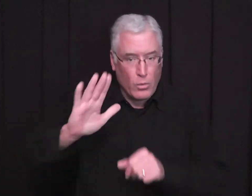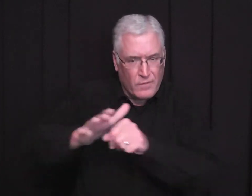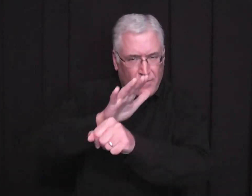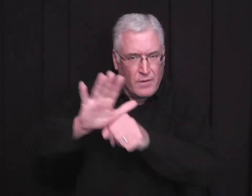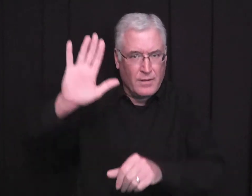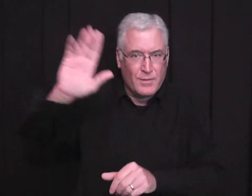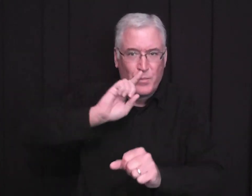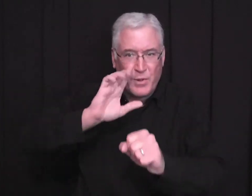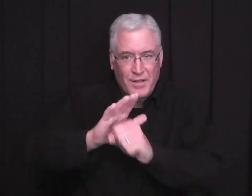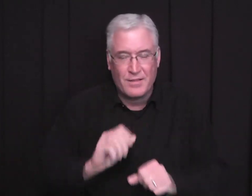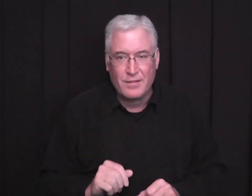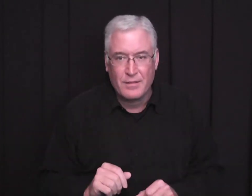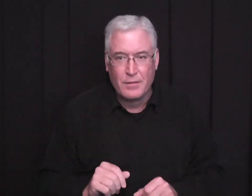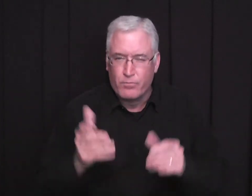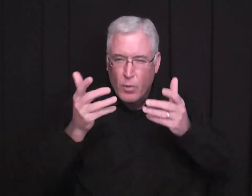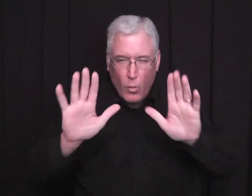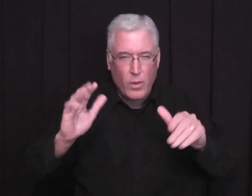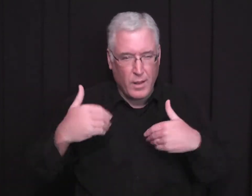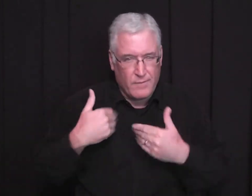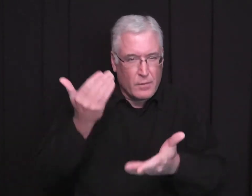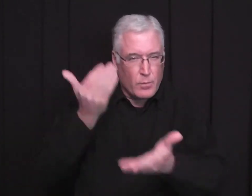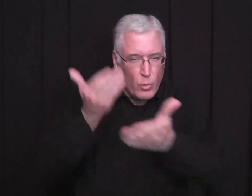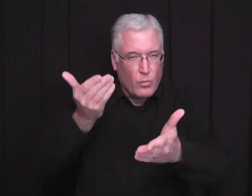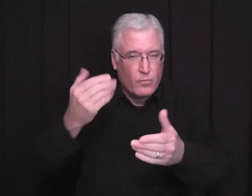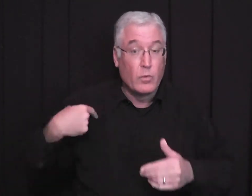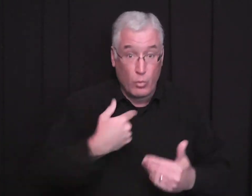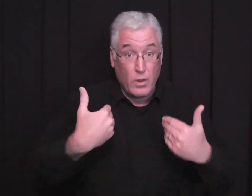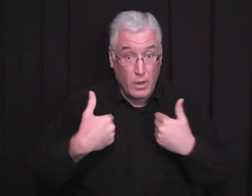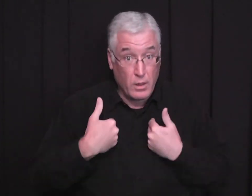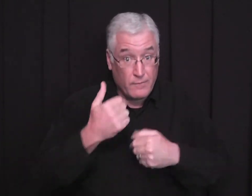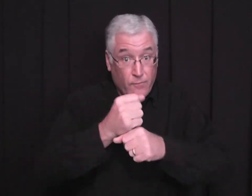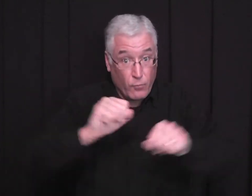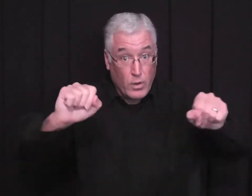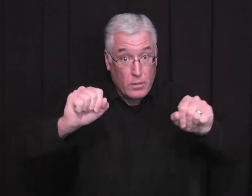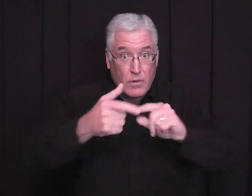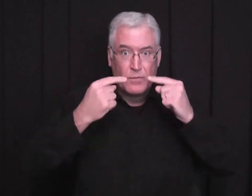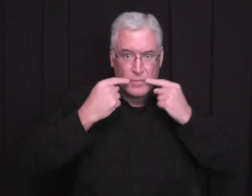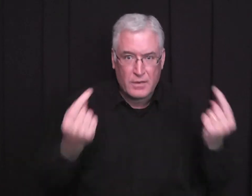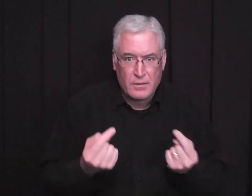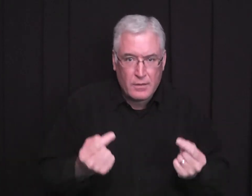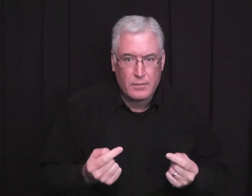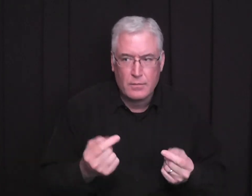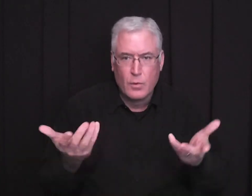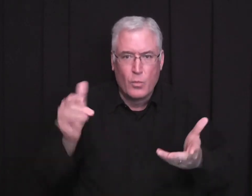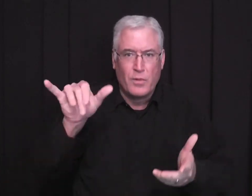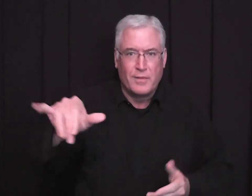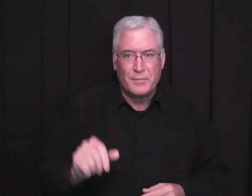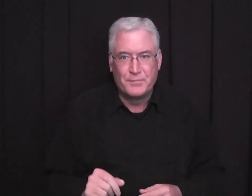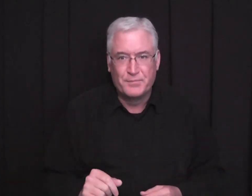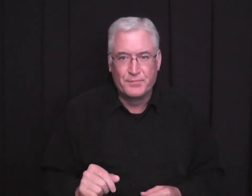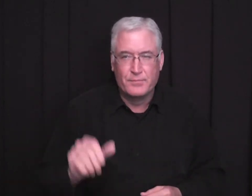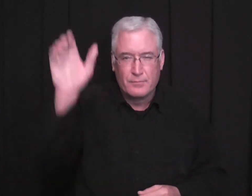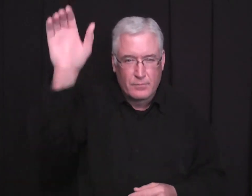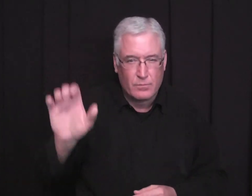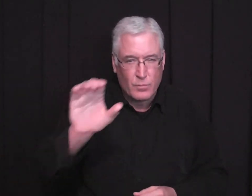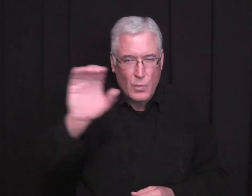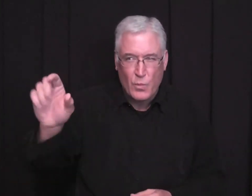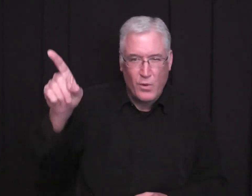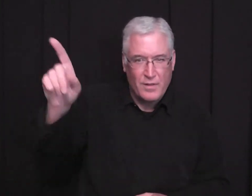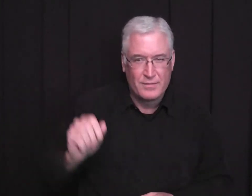true. God has fulfilled His promises, and we have proof of this salvation from our sins. The